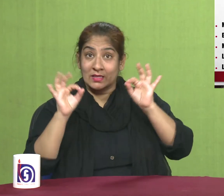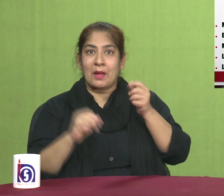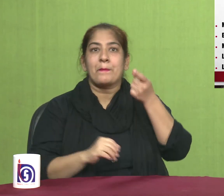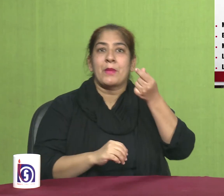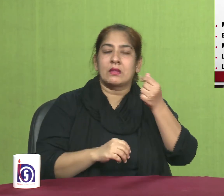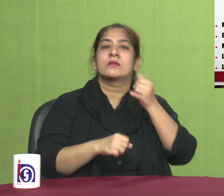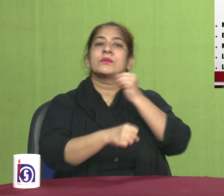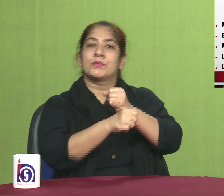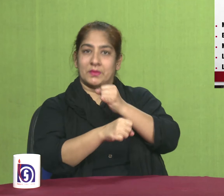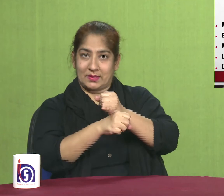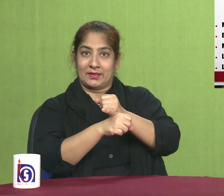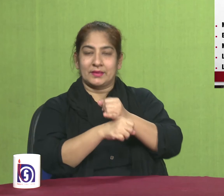Let's now understand the loan.